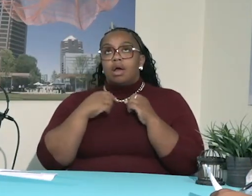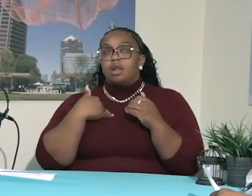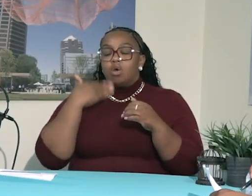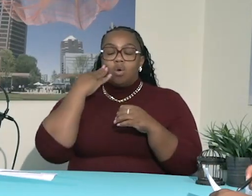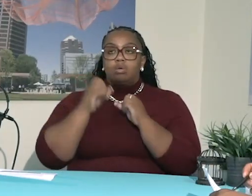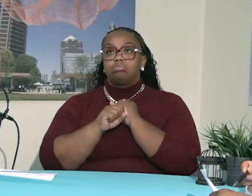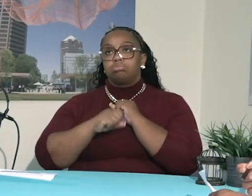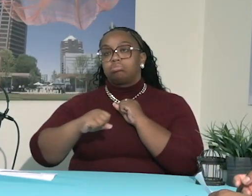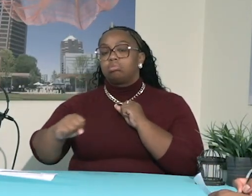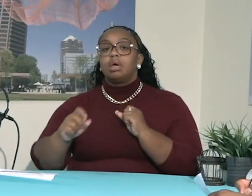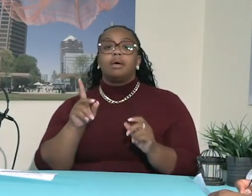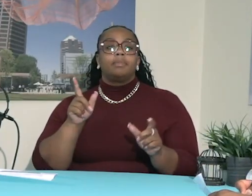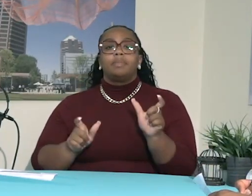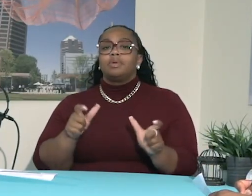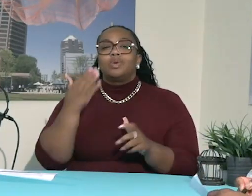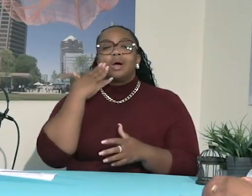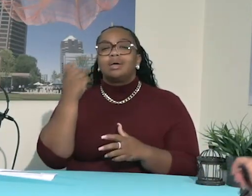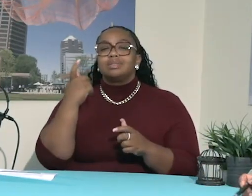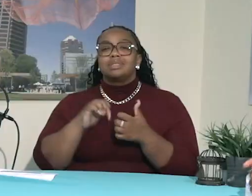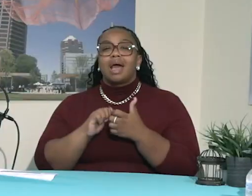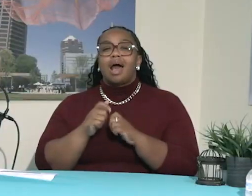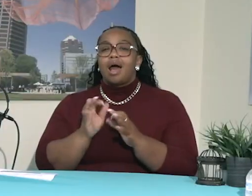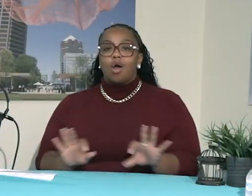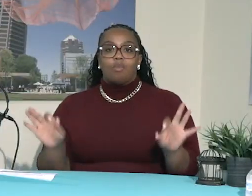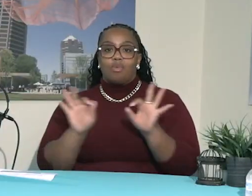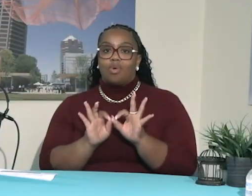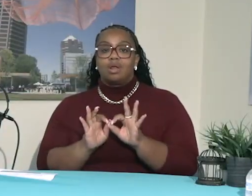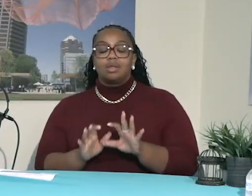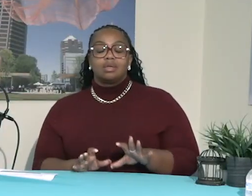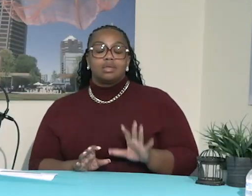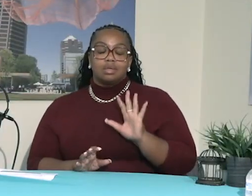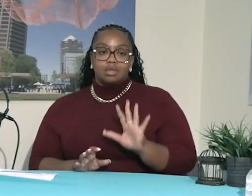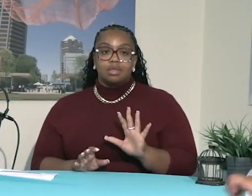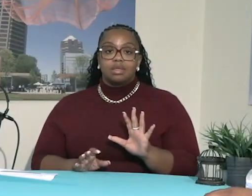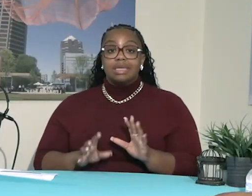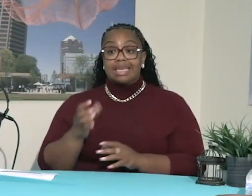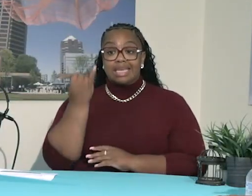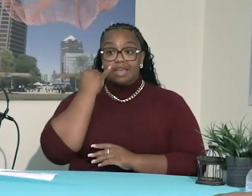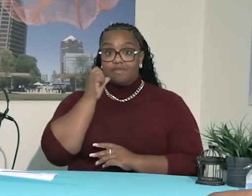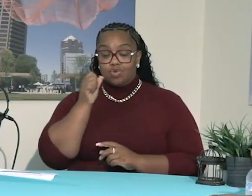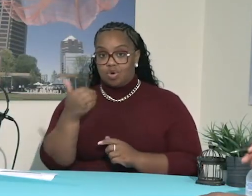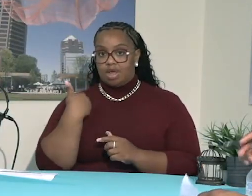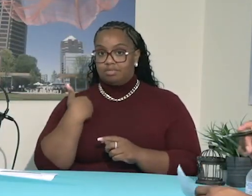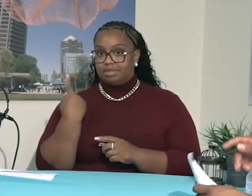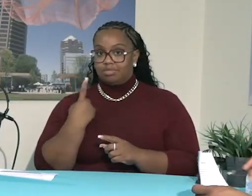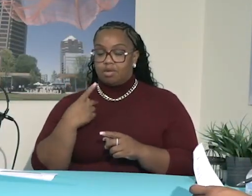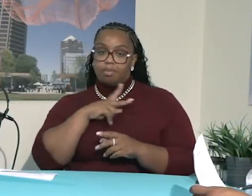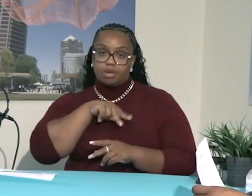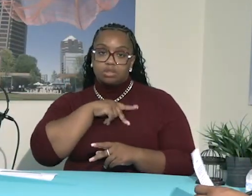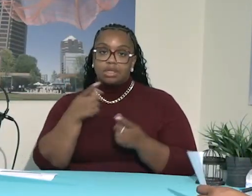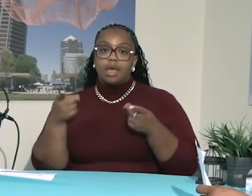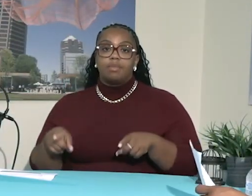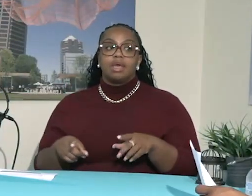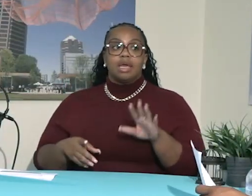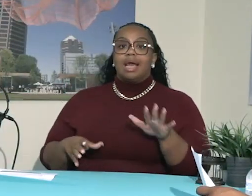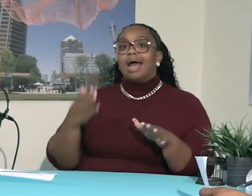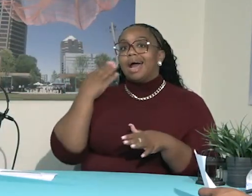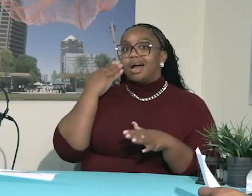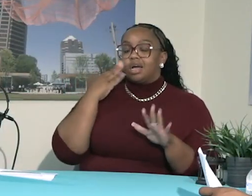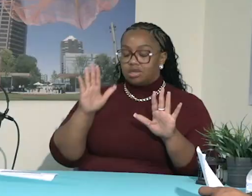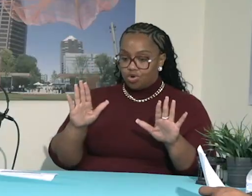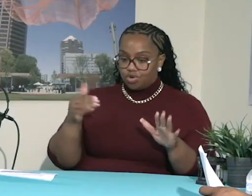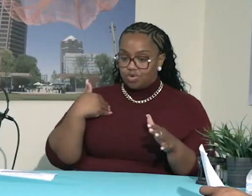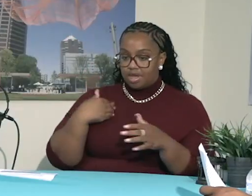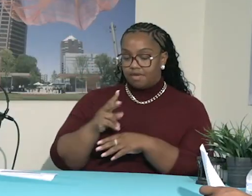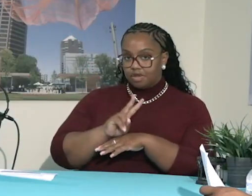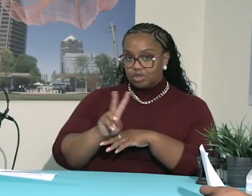had to deal with it. All right. I'm going to get you out of here on a couple more questions because I know we got a 2 o'clock. Okay. Got a hard stop to get you to another